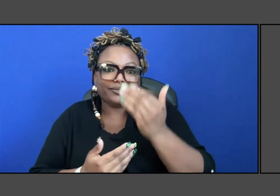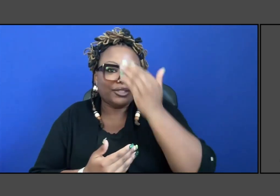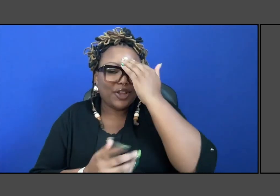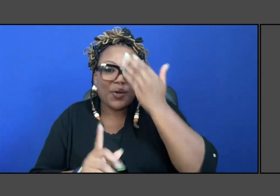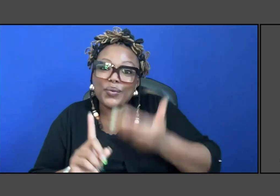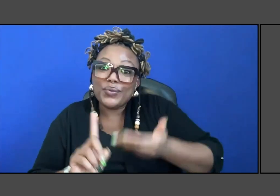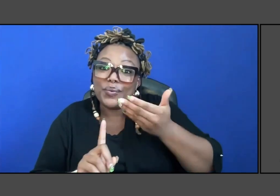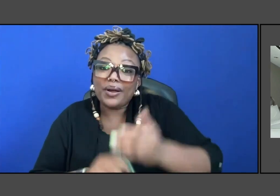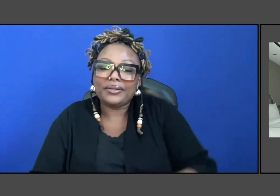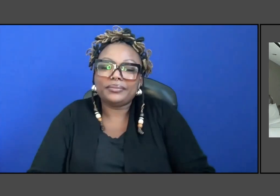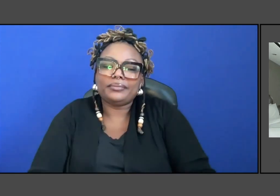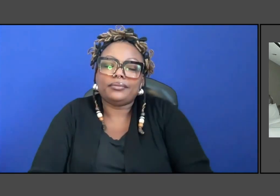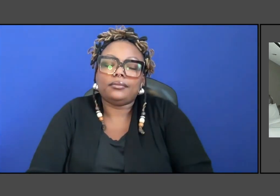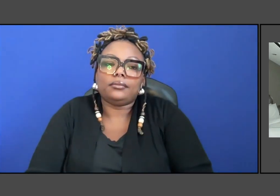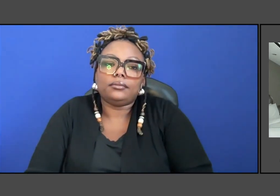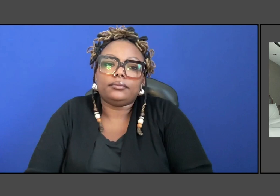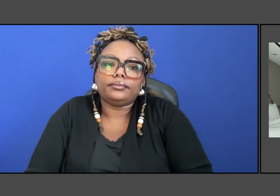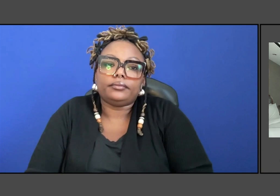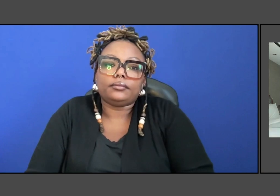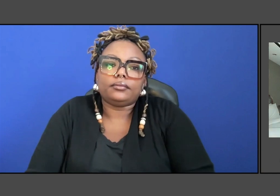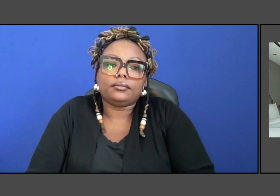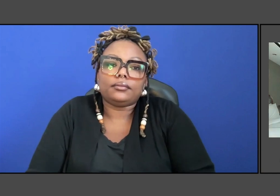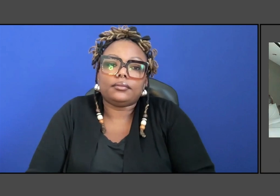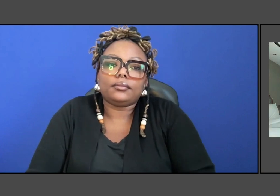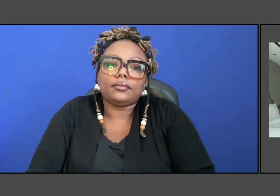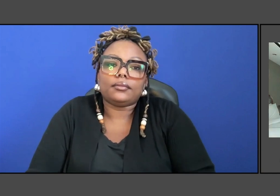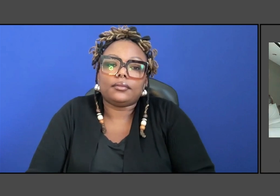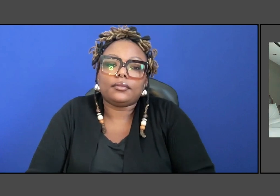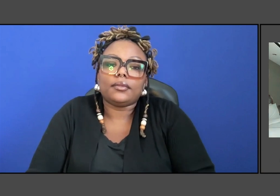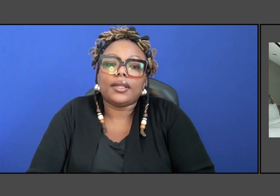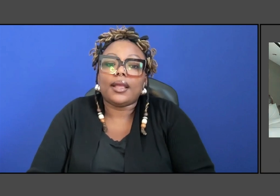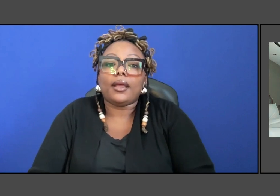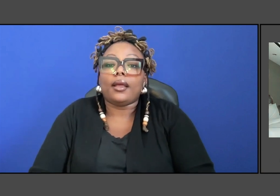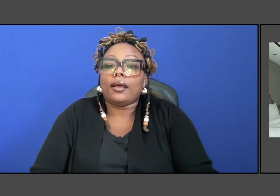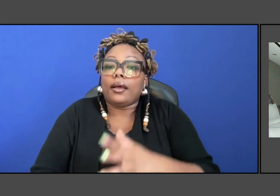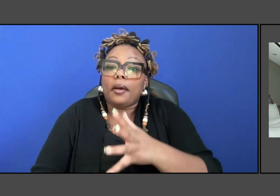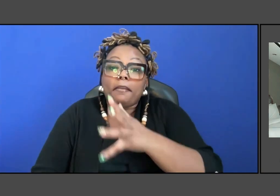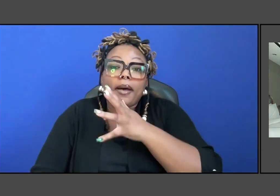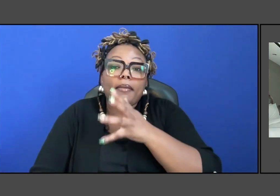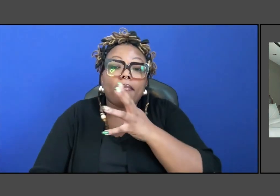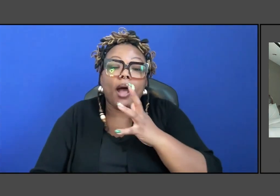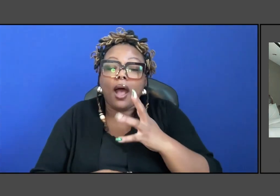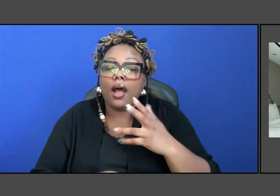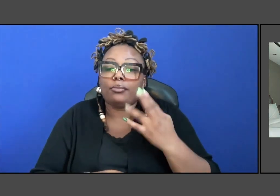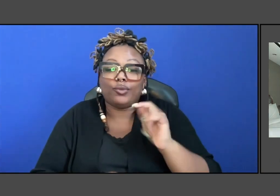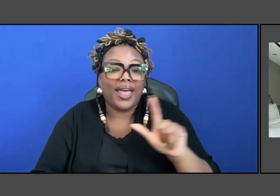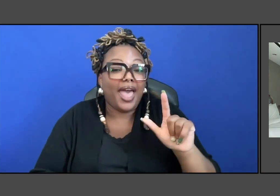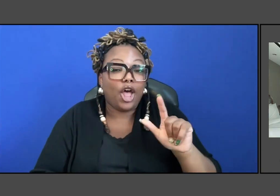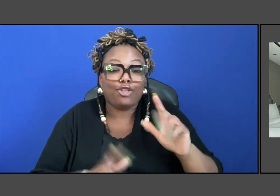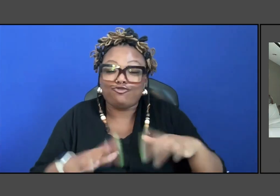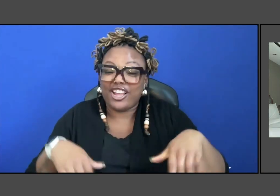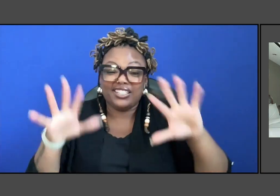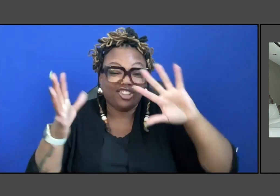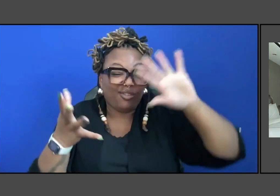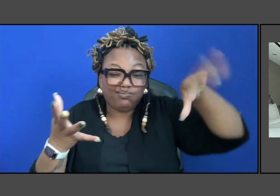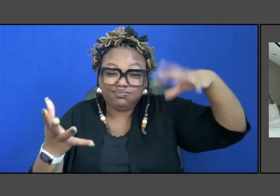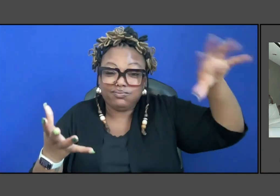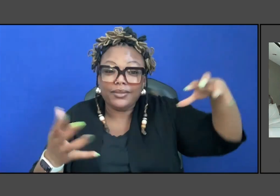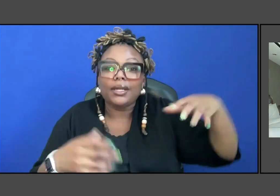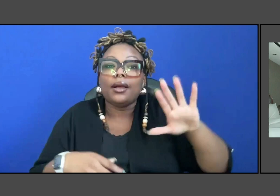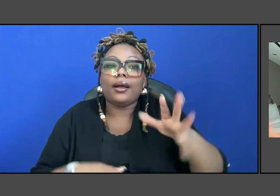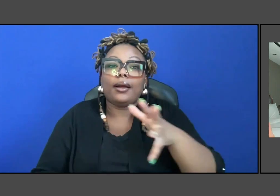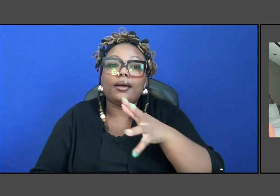Yeah, well, mostly it's because I had a hellraiser for a mom. My mom, her name is Rosie, or Maria